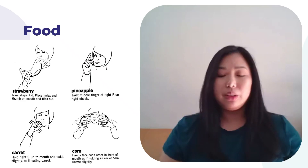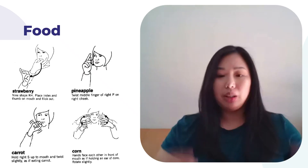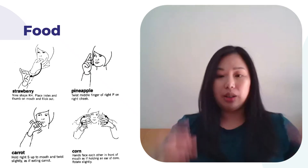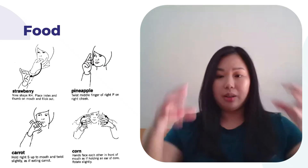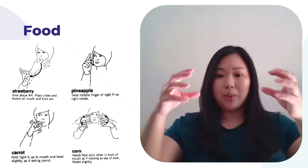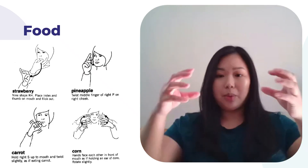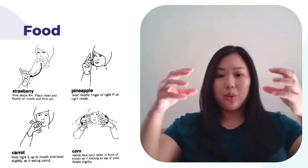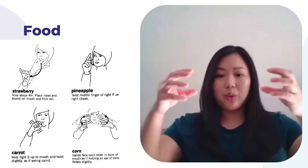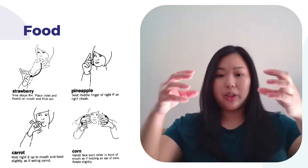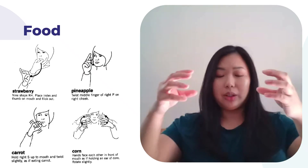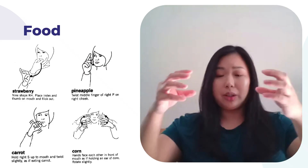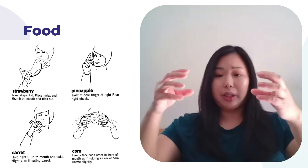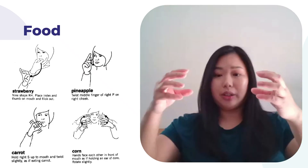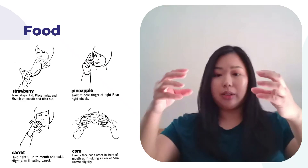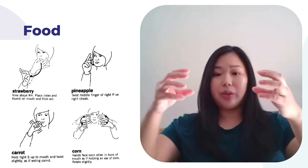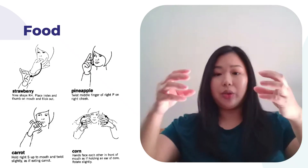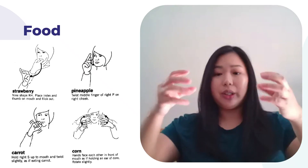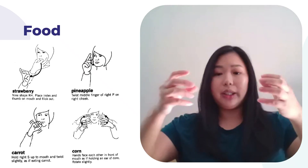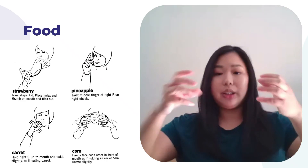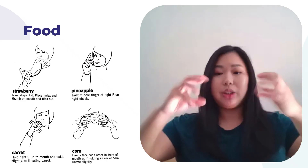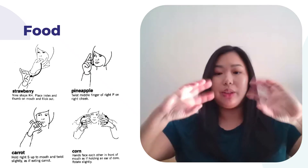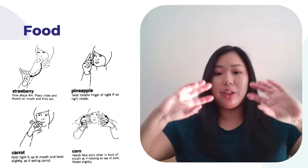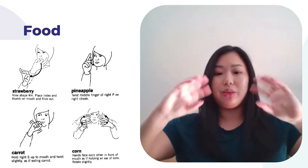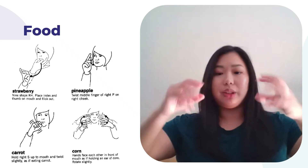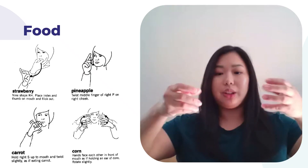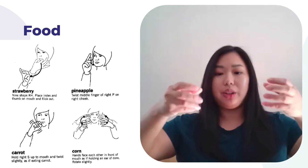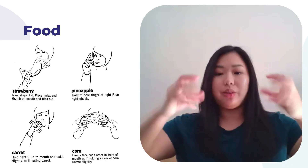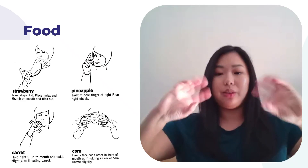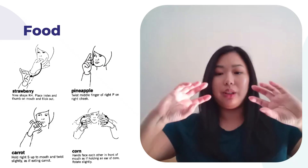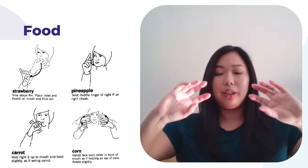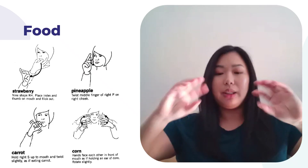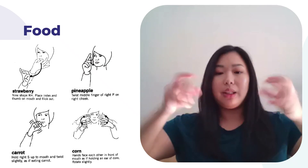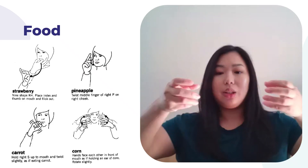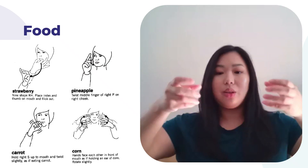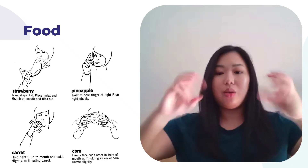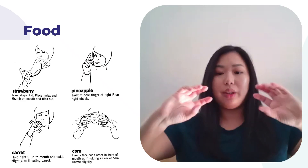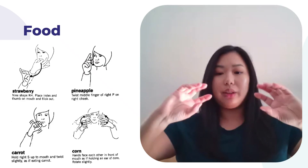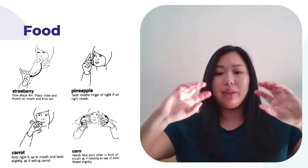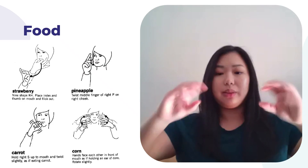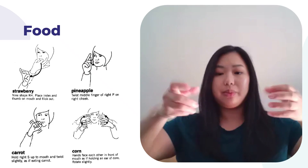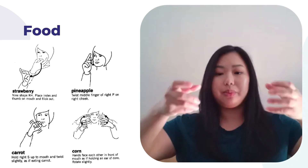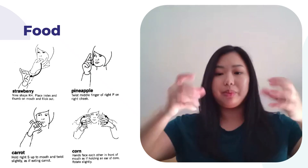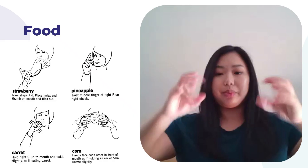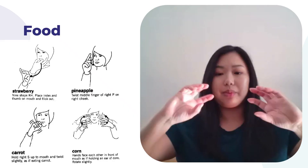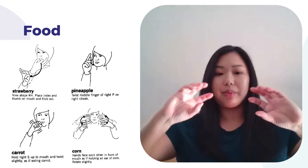Corn, hold the ear of corn and twist towards you. Corn.